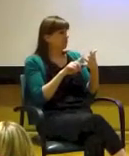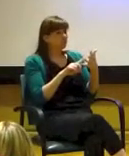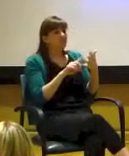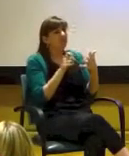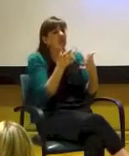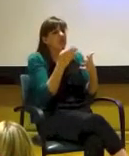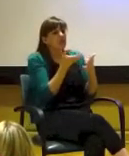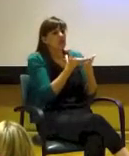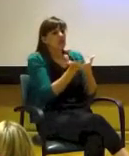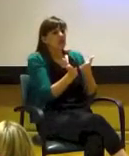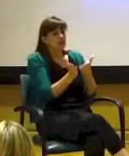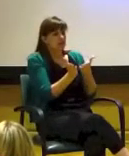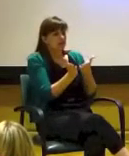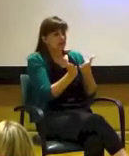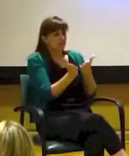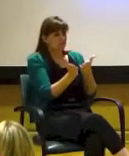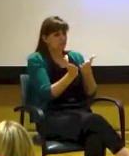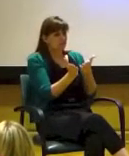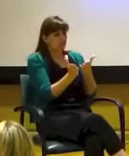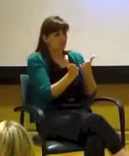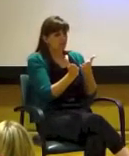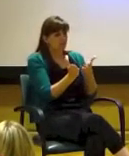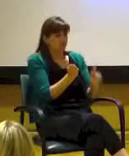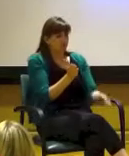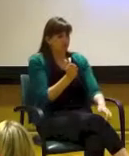There are several things that can go on